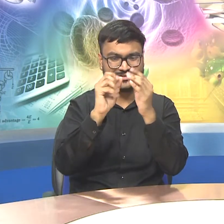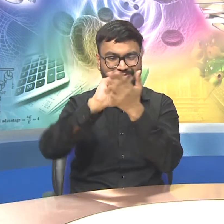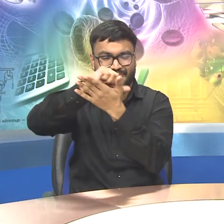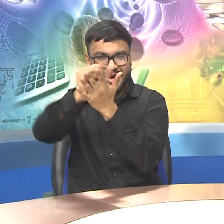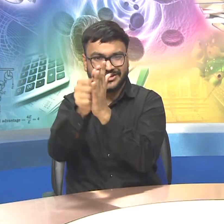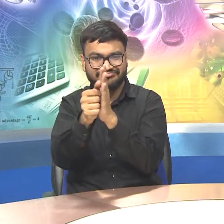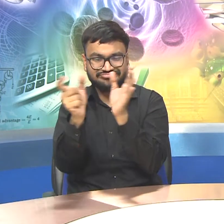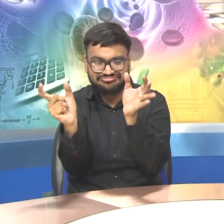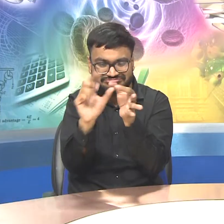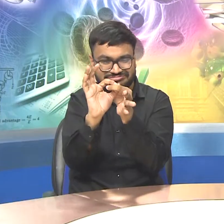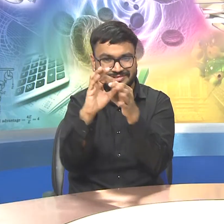is college.